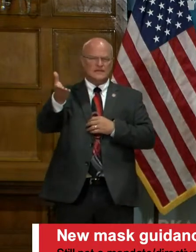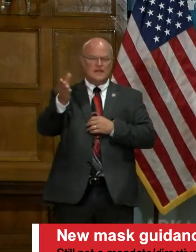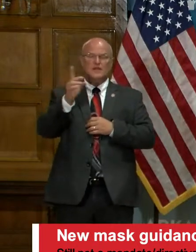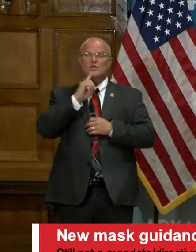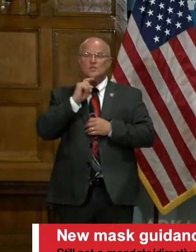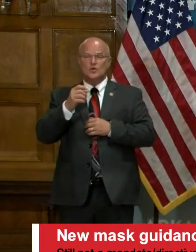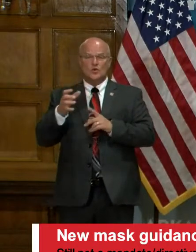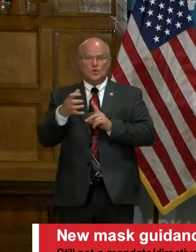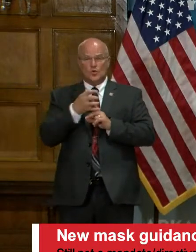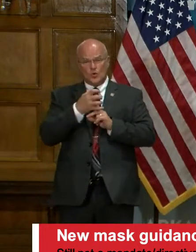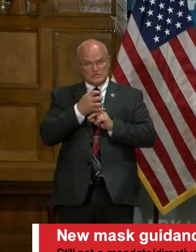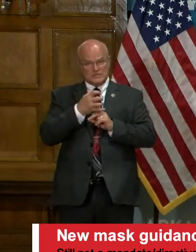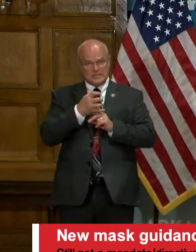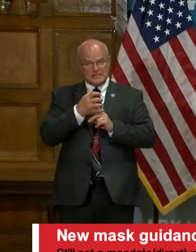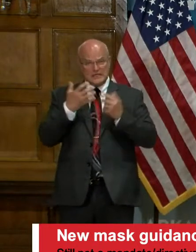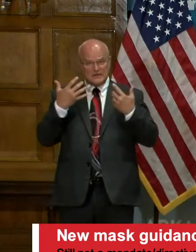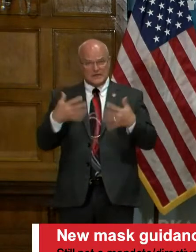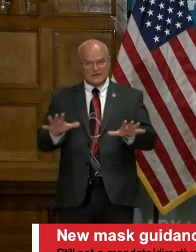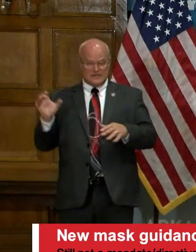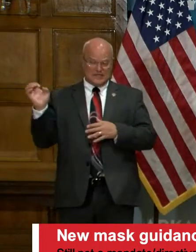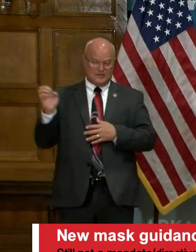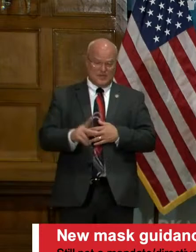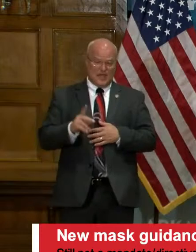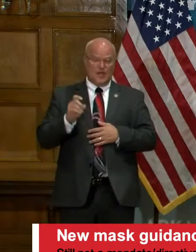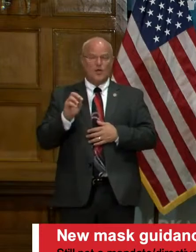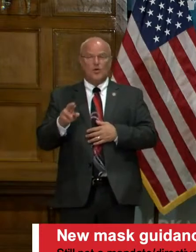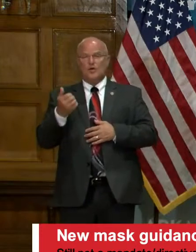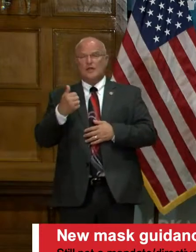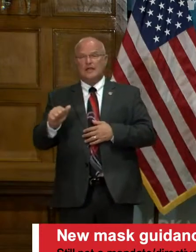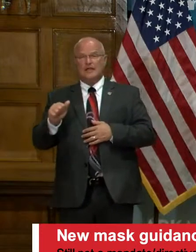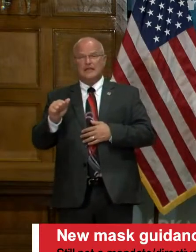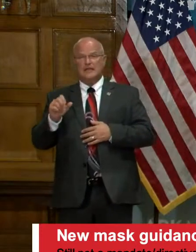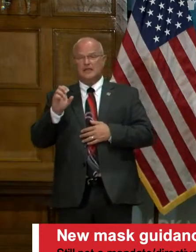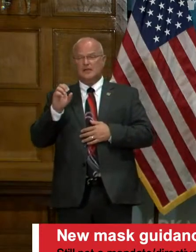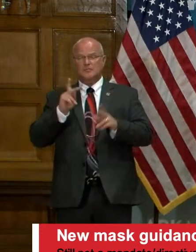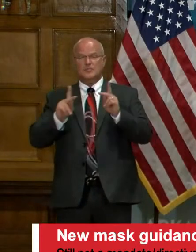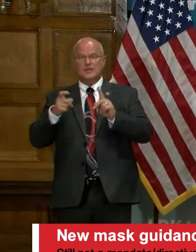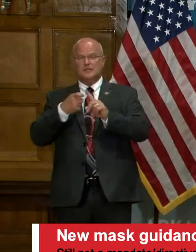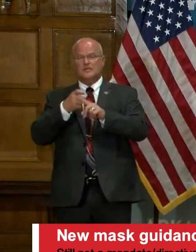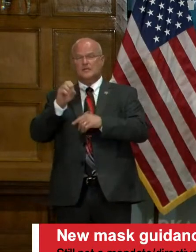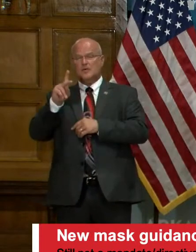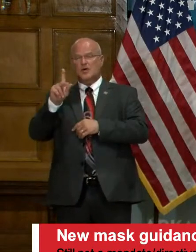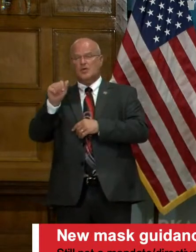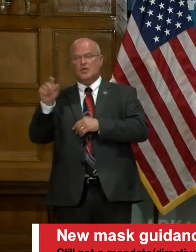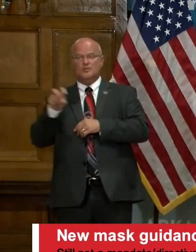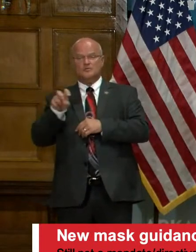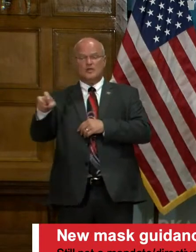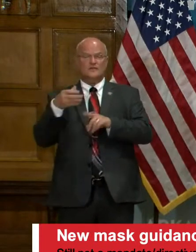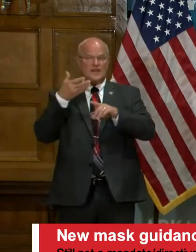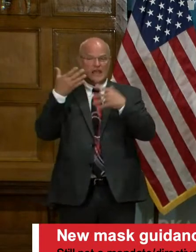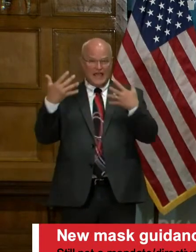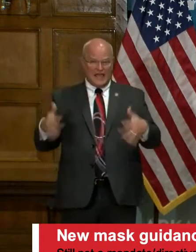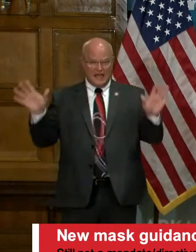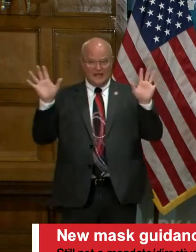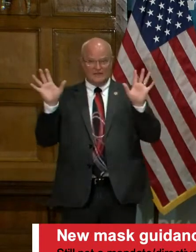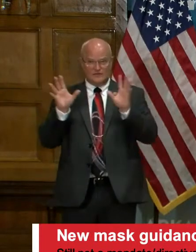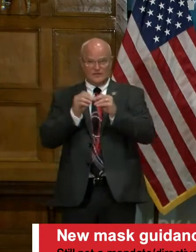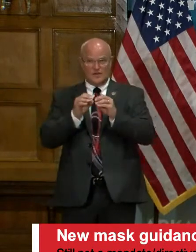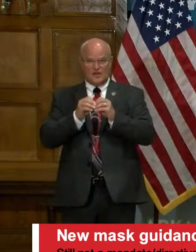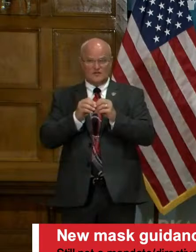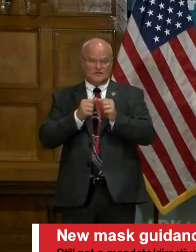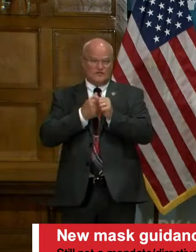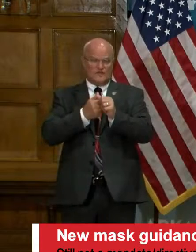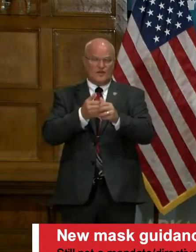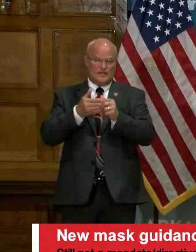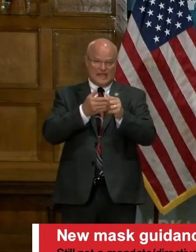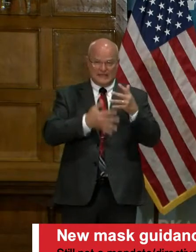do quarantine when they return, or any Oklahomans who may be traveling to our area afterwards, follow